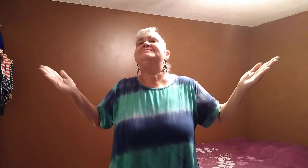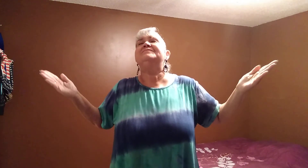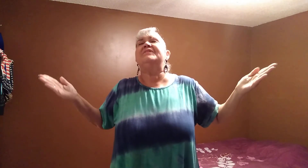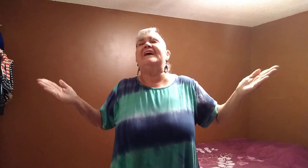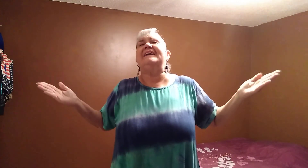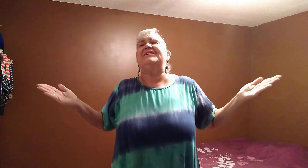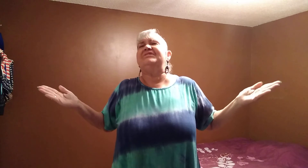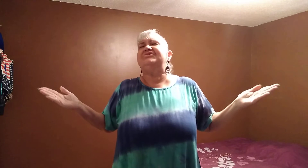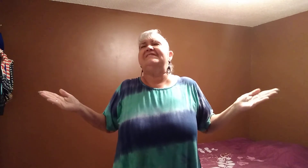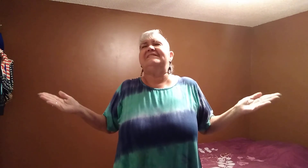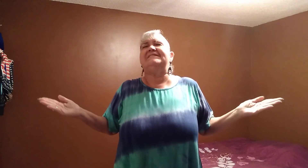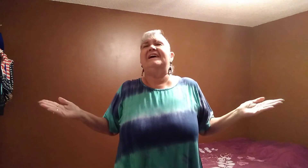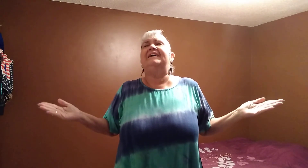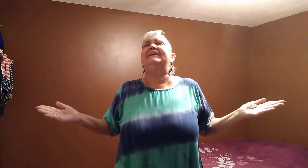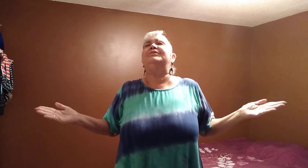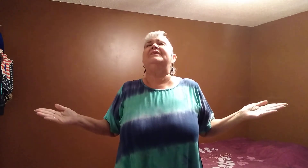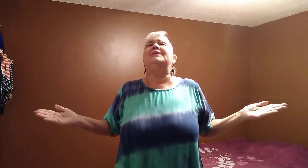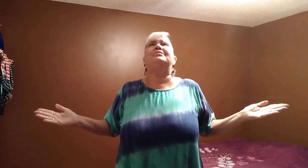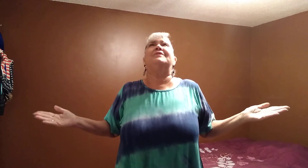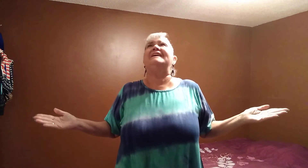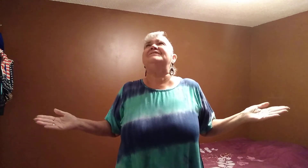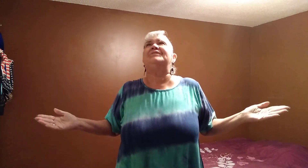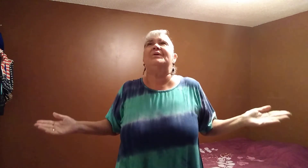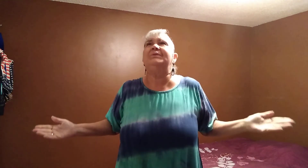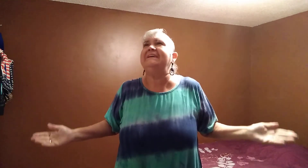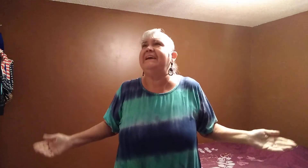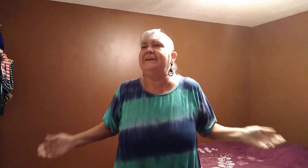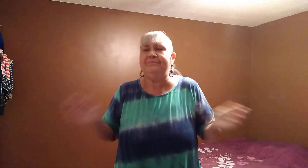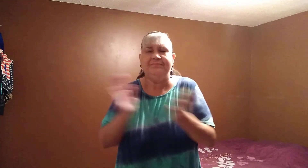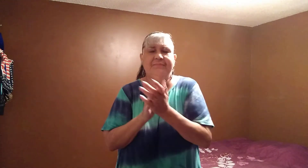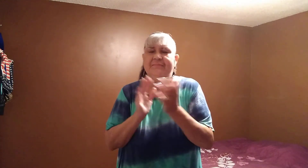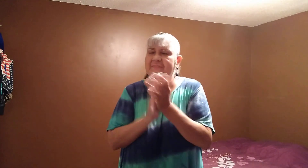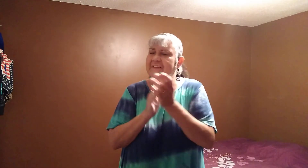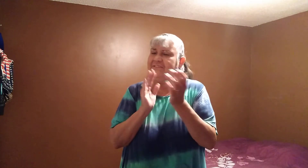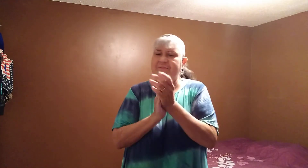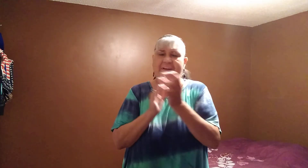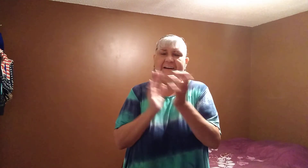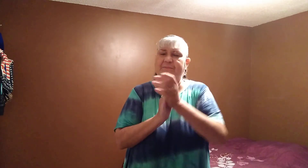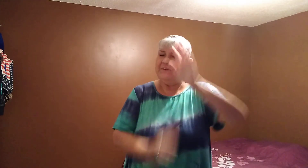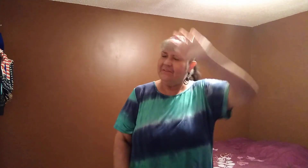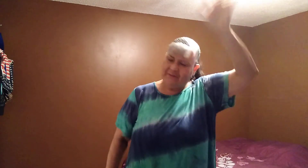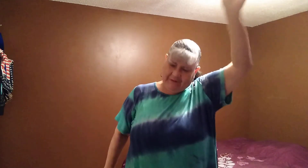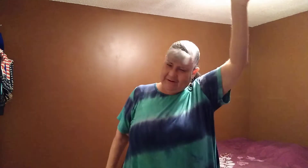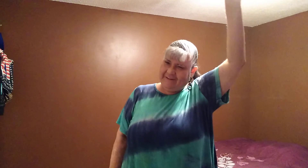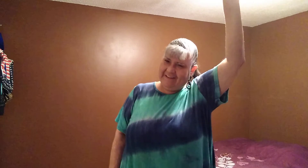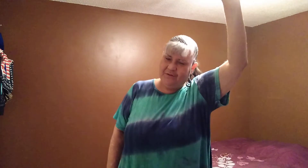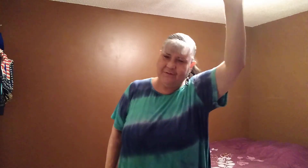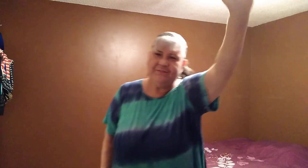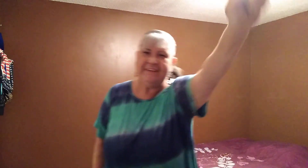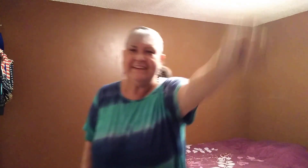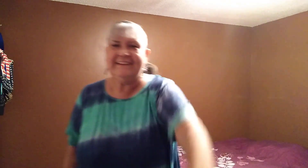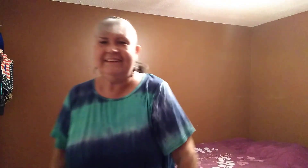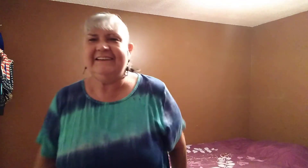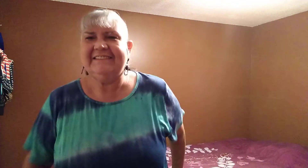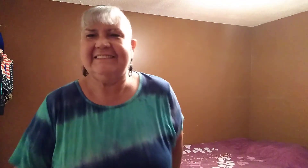Thank you, Jesus. Hallelujah. Praise your holy name. To God be the glory. Woo! Yes.